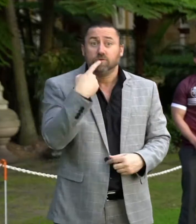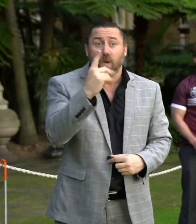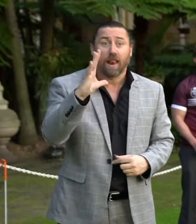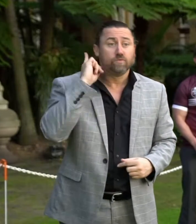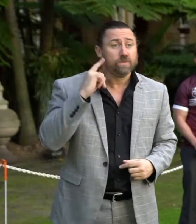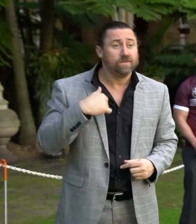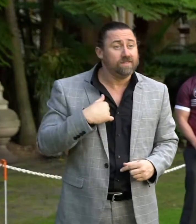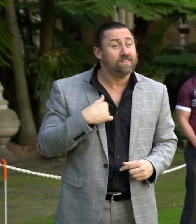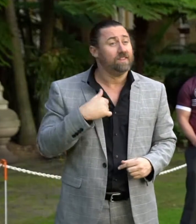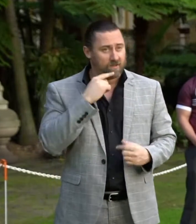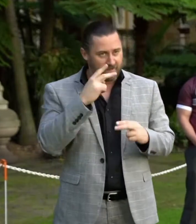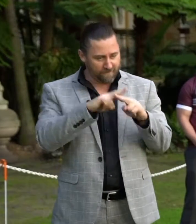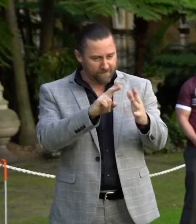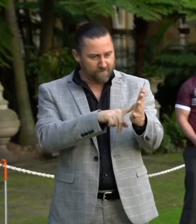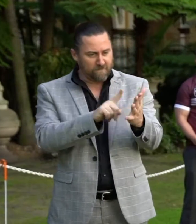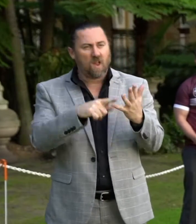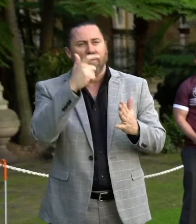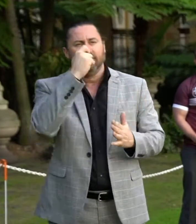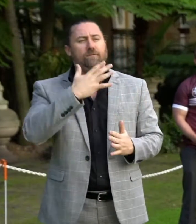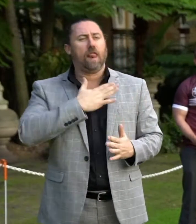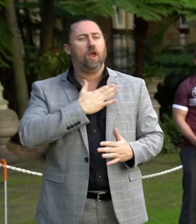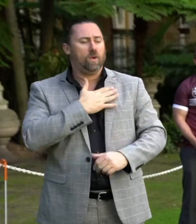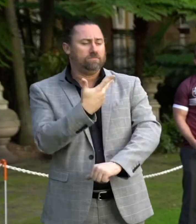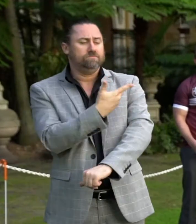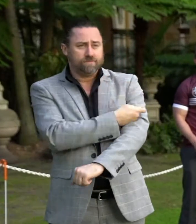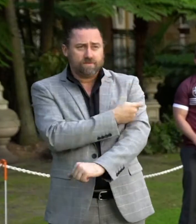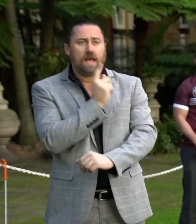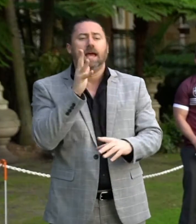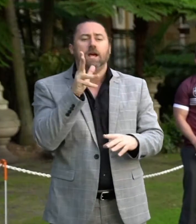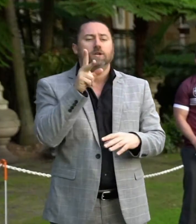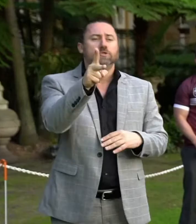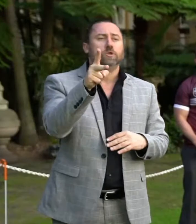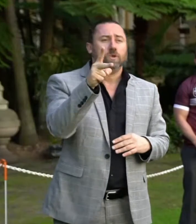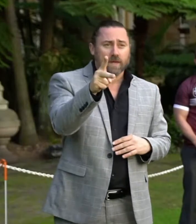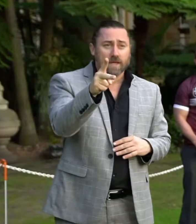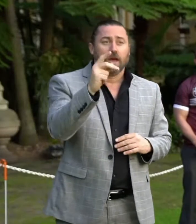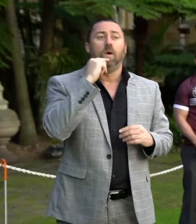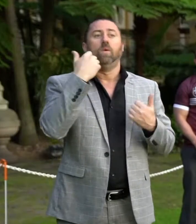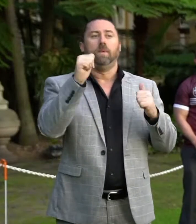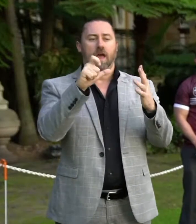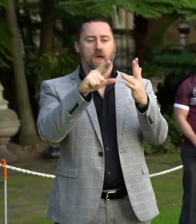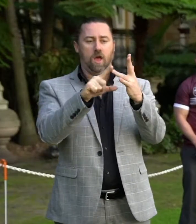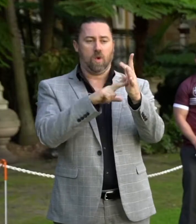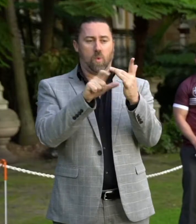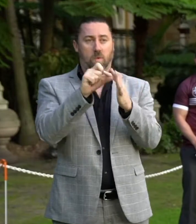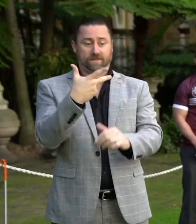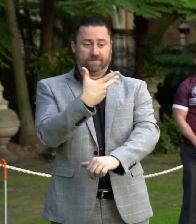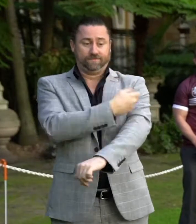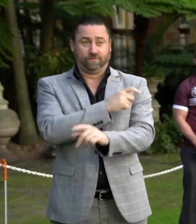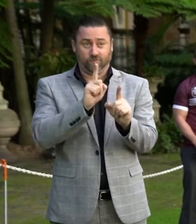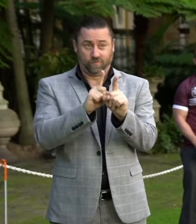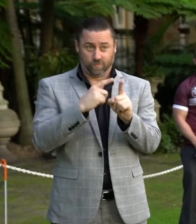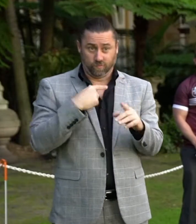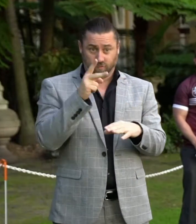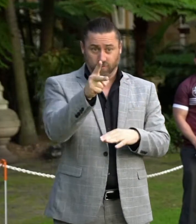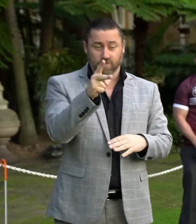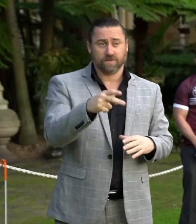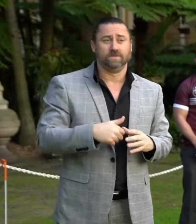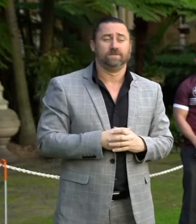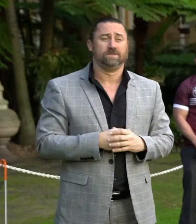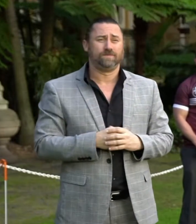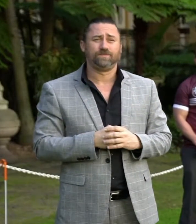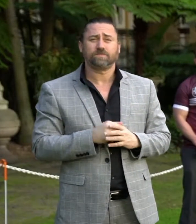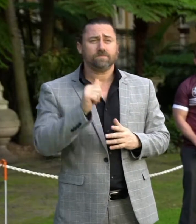getting our flu vaccine, and in around 2 weeks' time we'll be getting our COVID vaccine. Now just a week